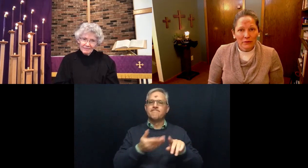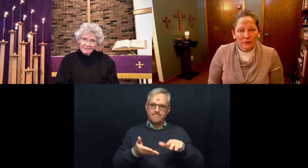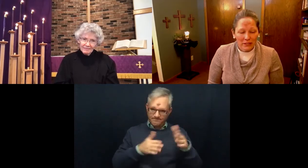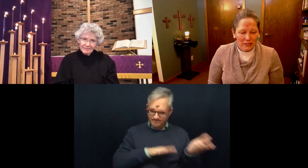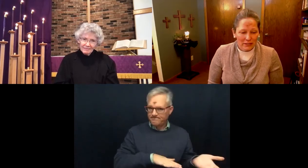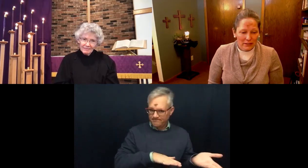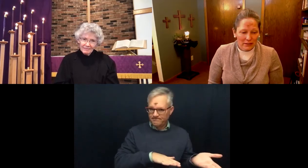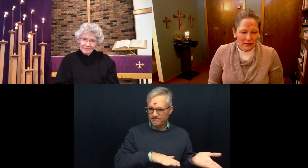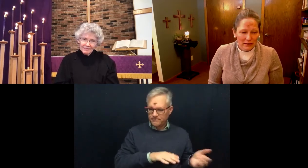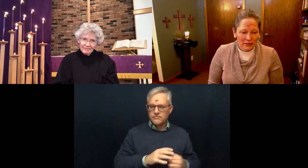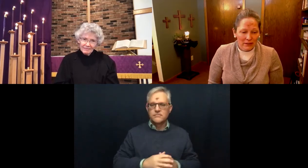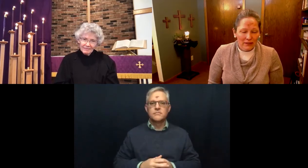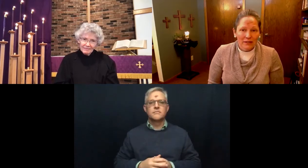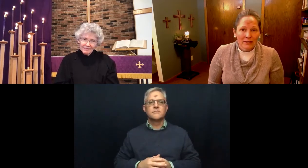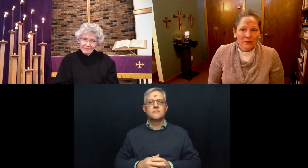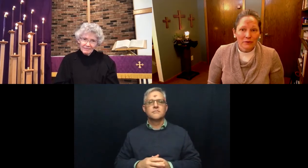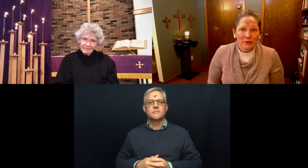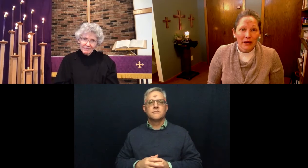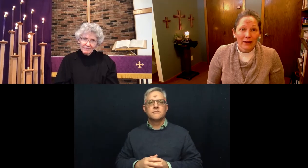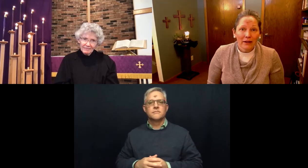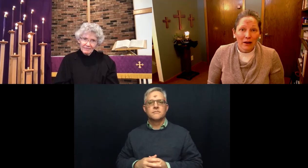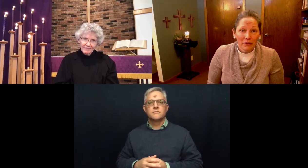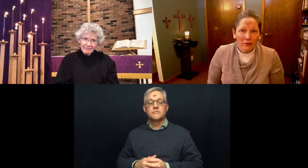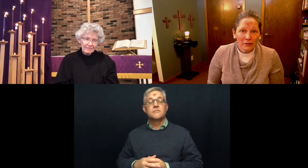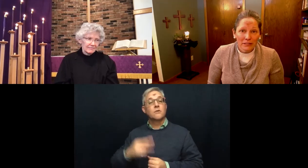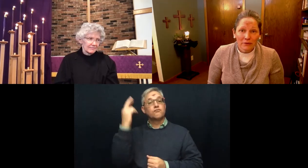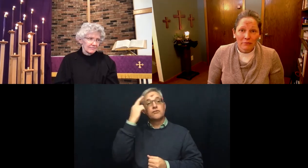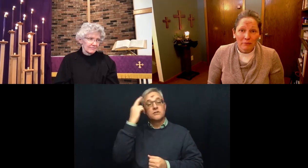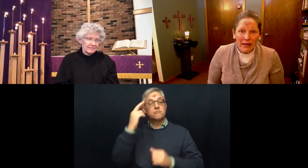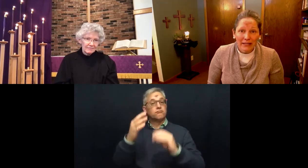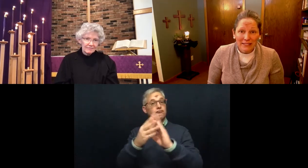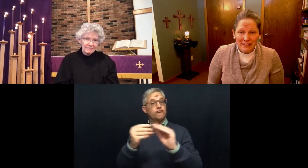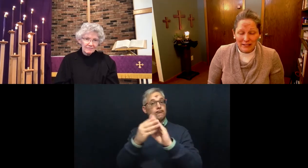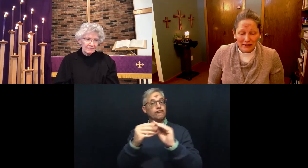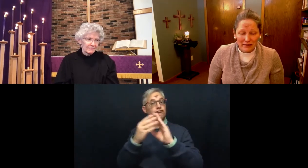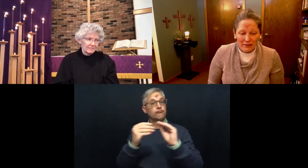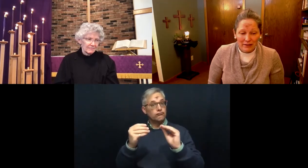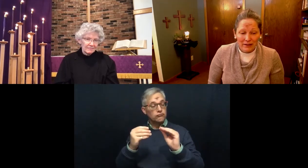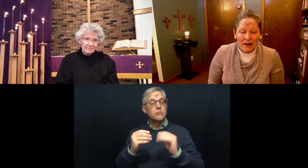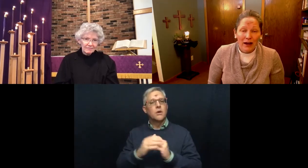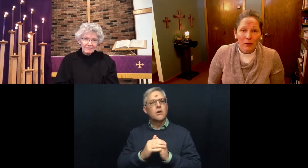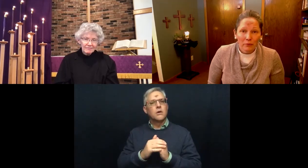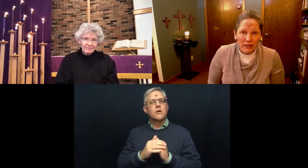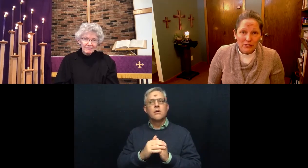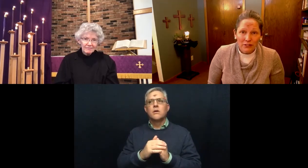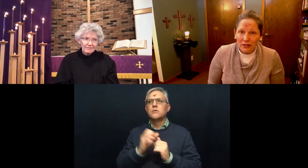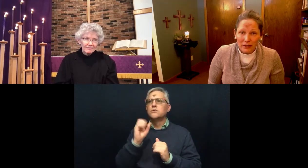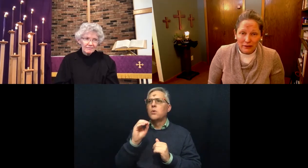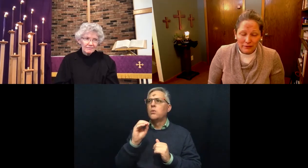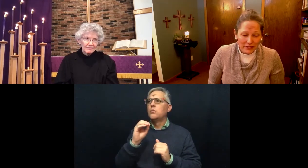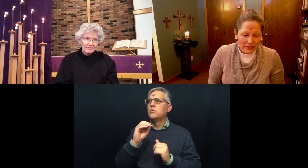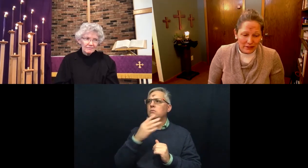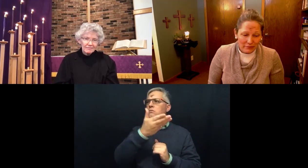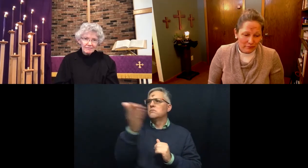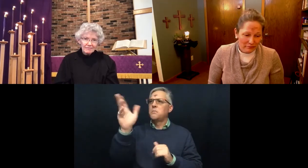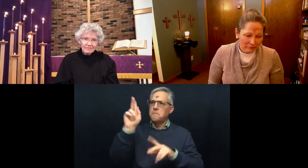And we do this so that others might see how much God